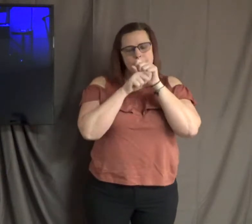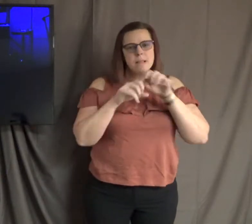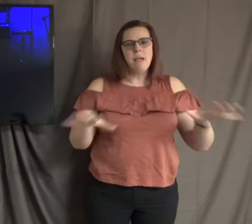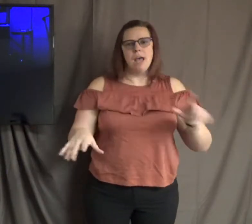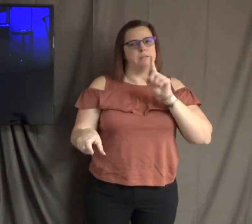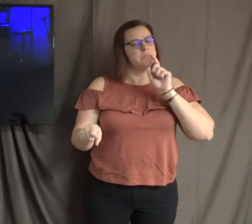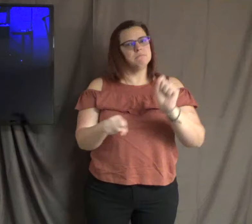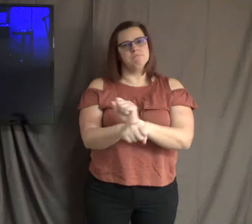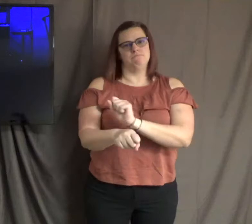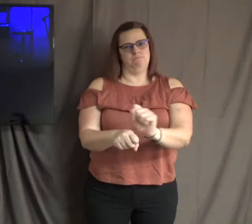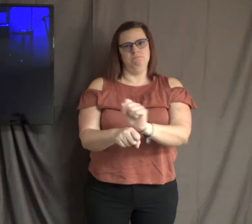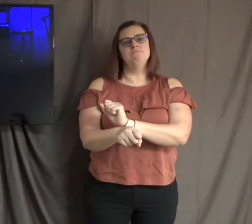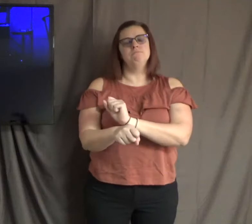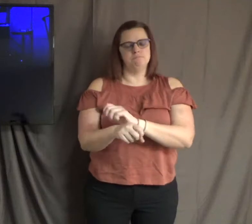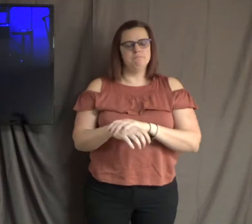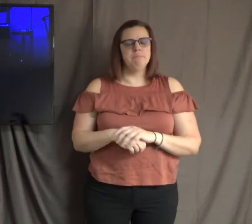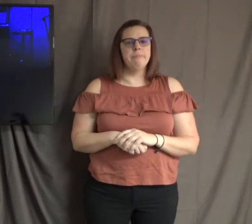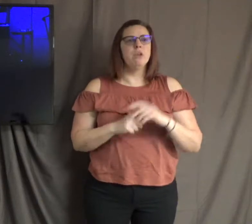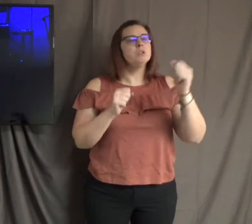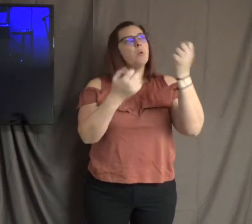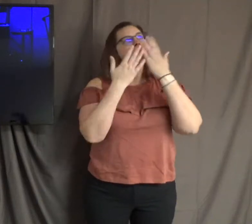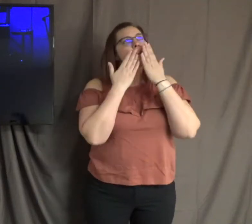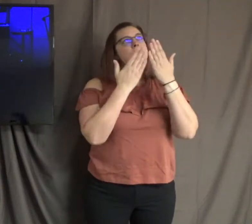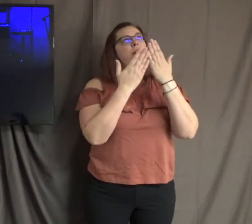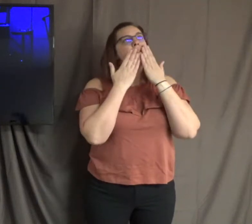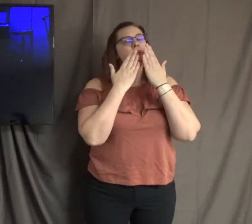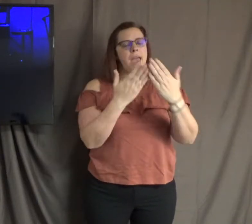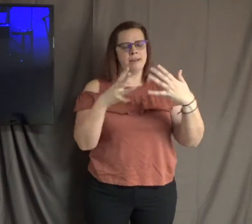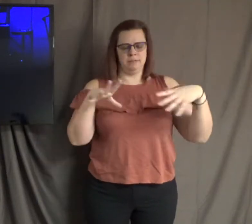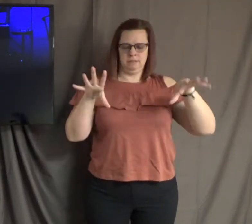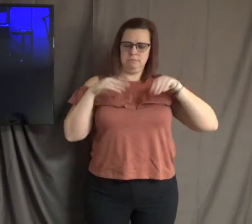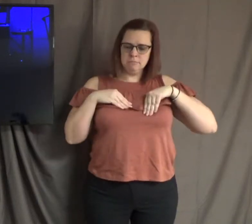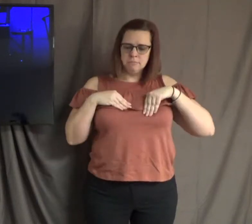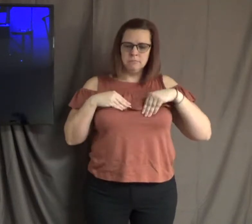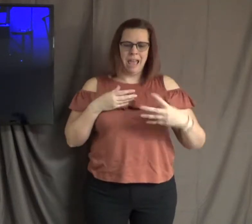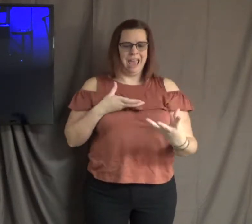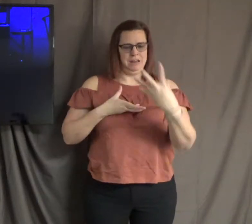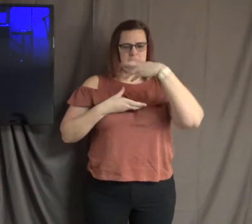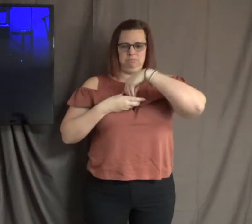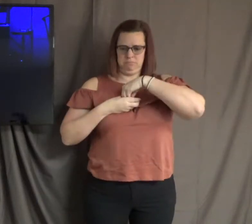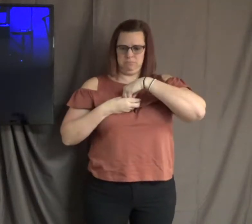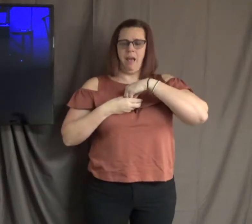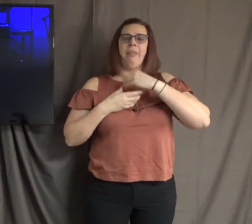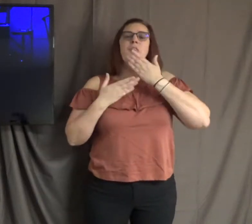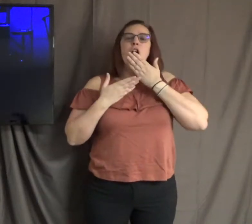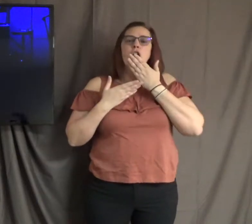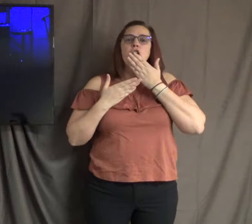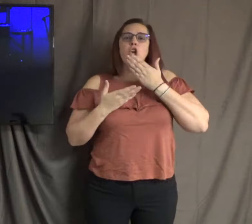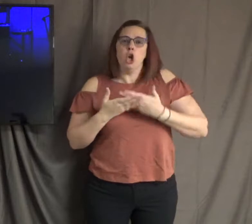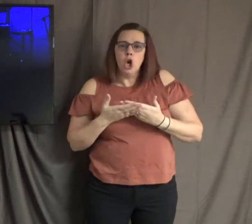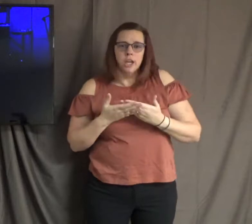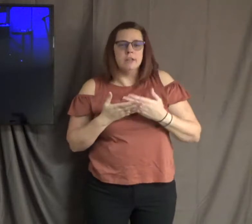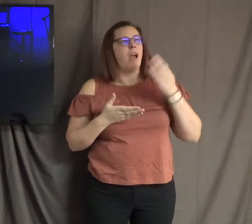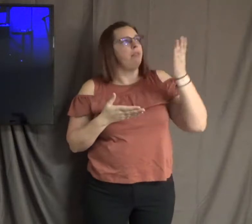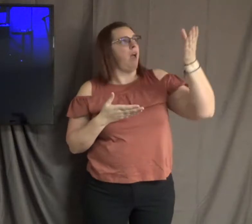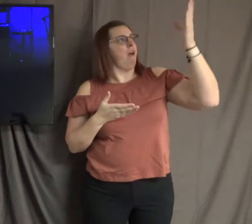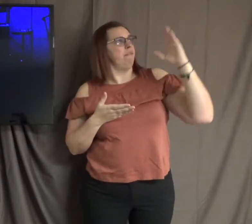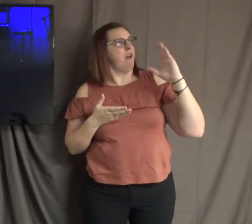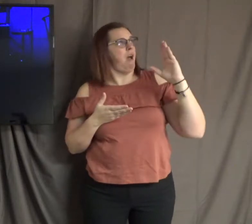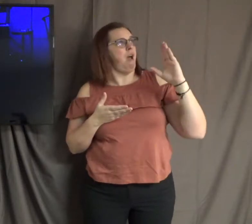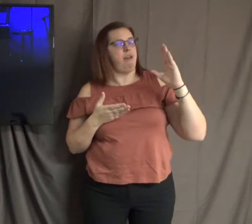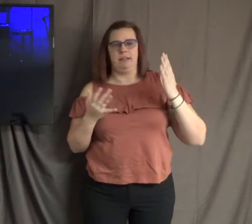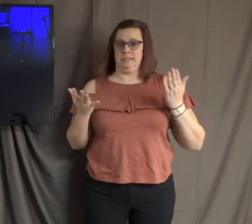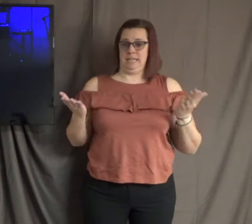And we give thanks as we accept and embrace this good that God is as us right here and right